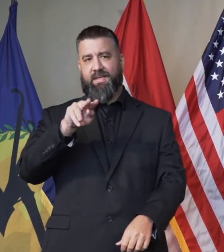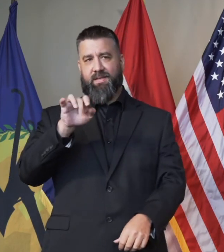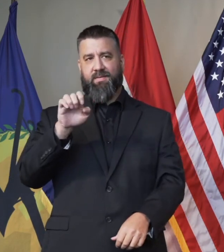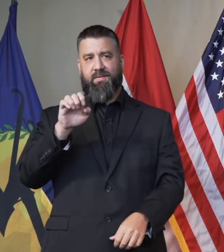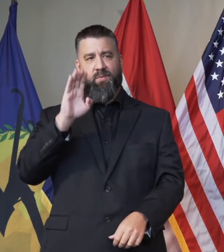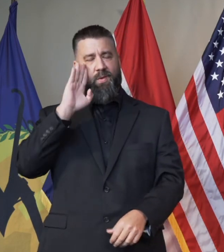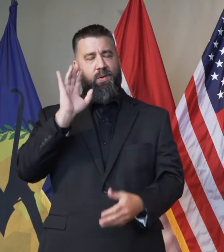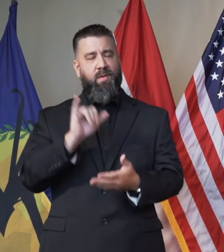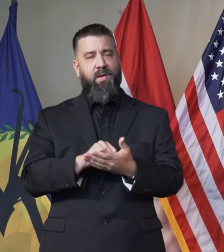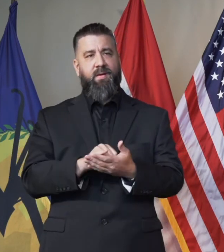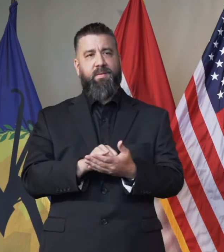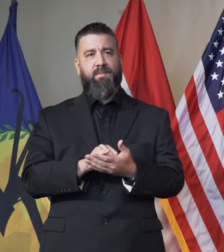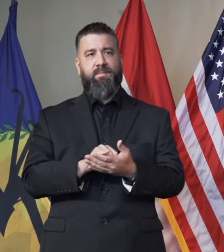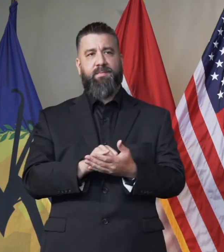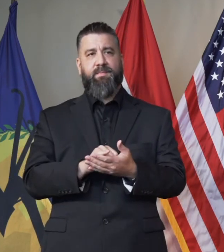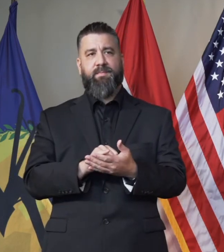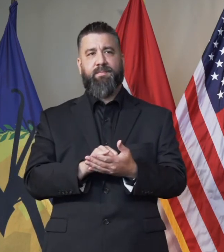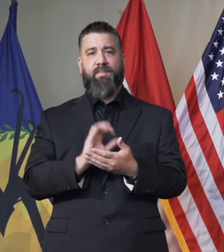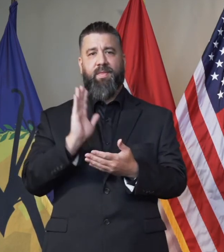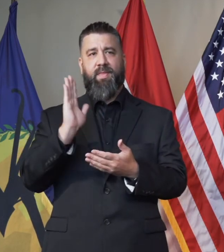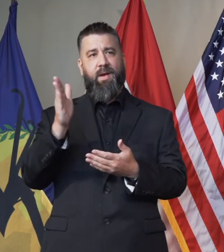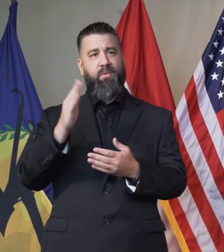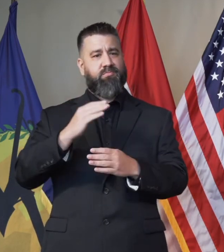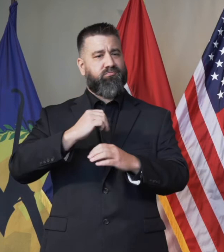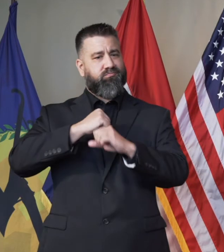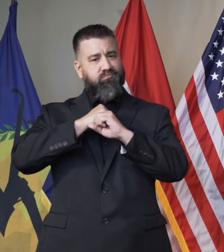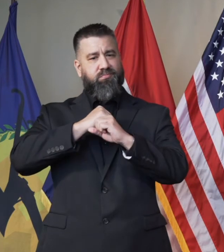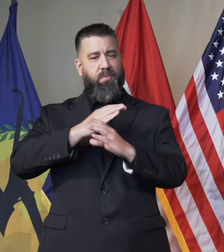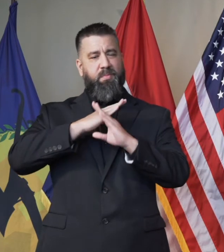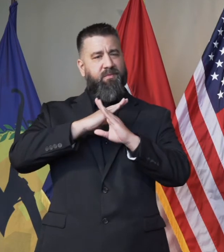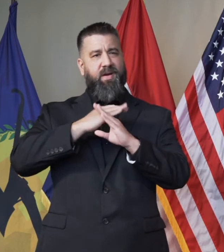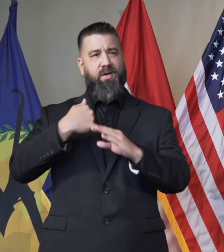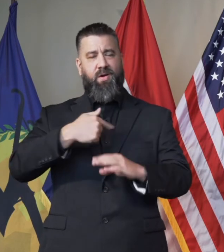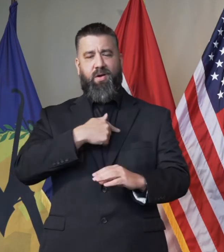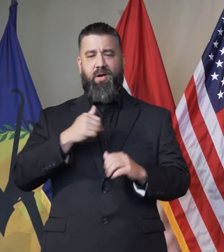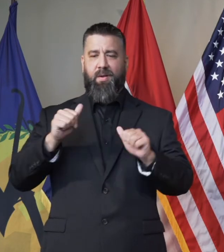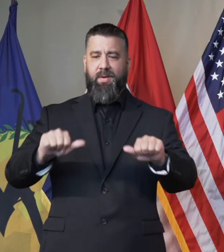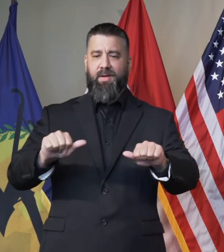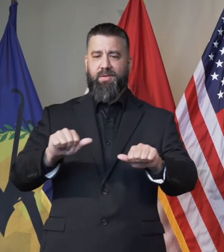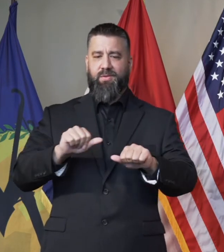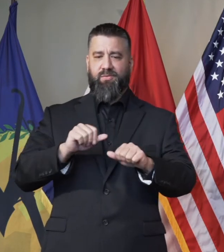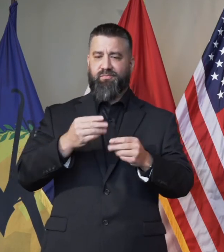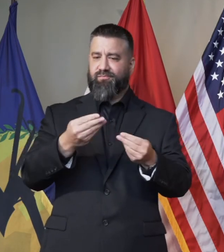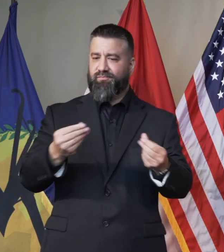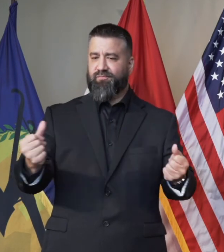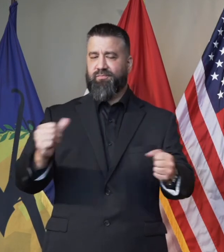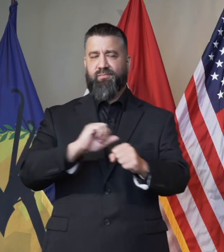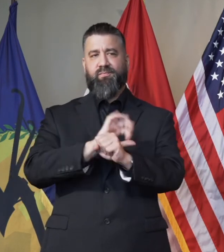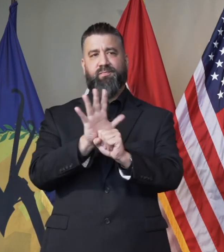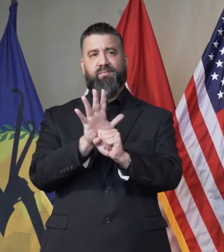that will slow down our ability to impact this virus. We will still need